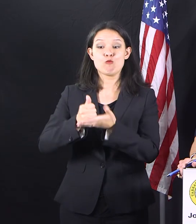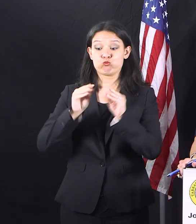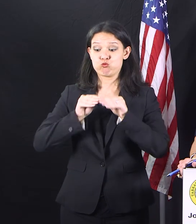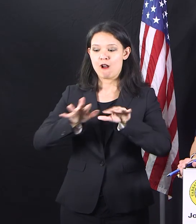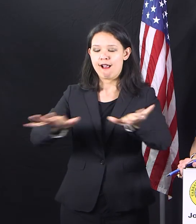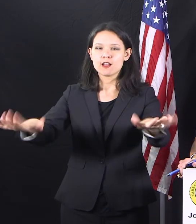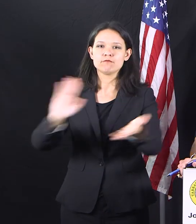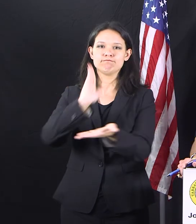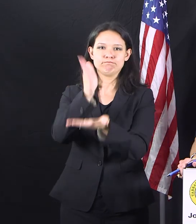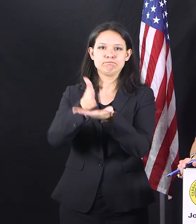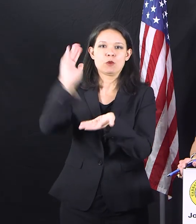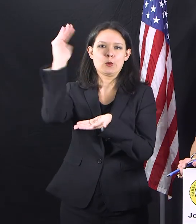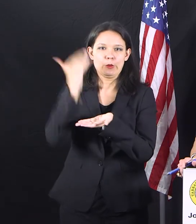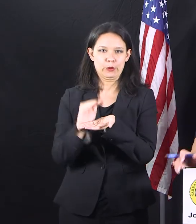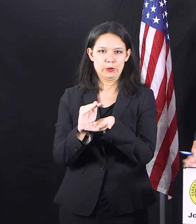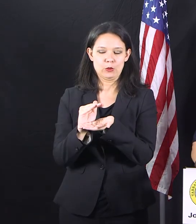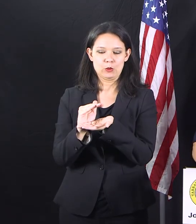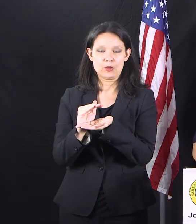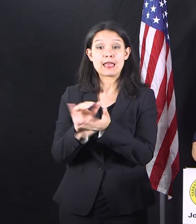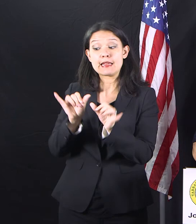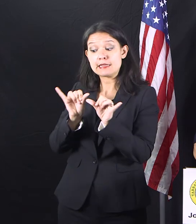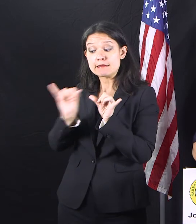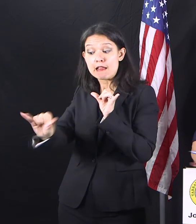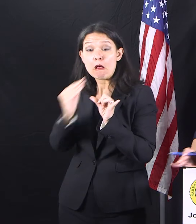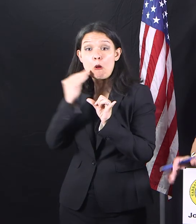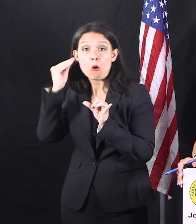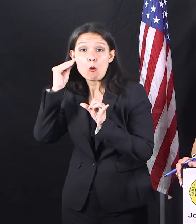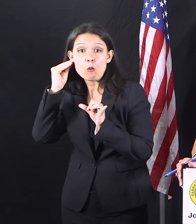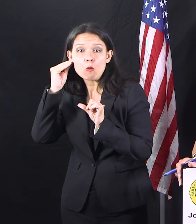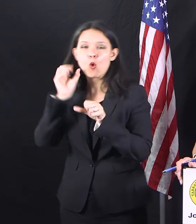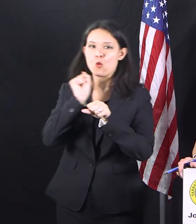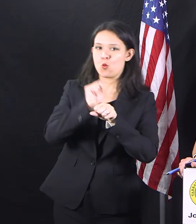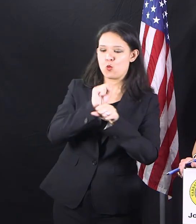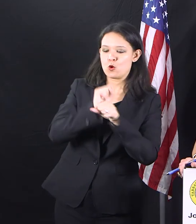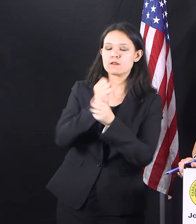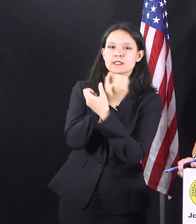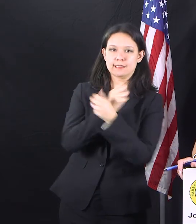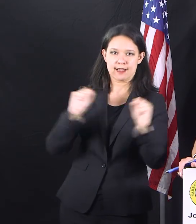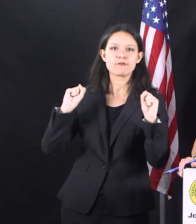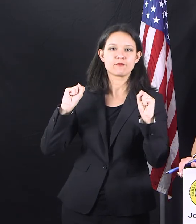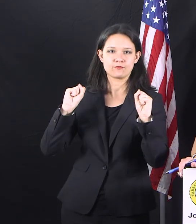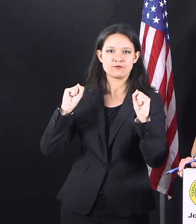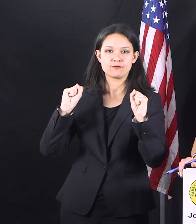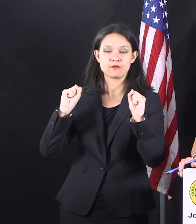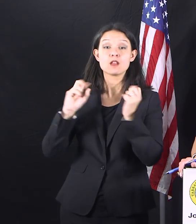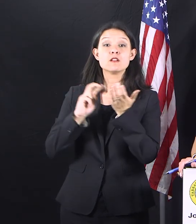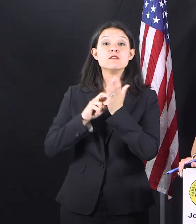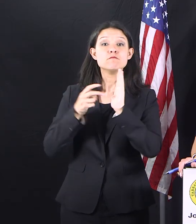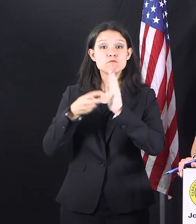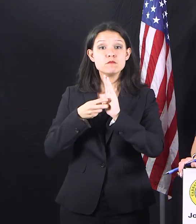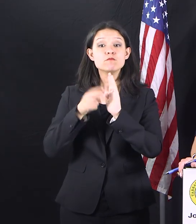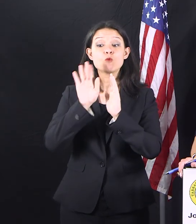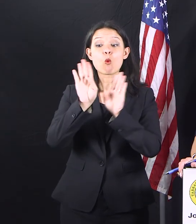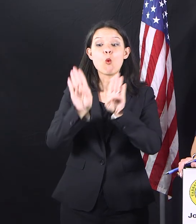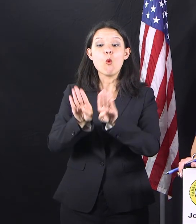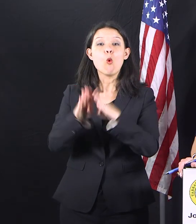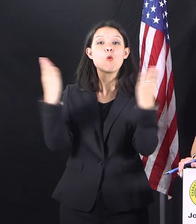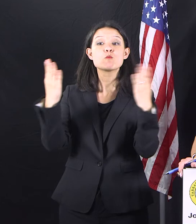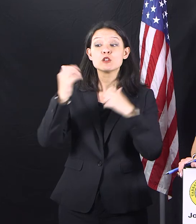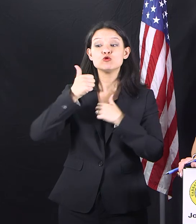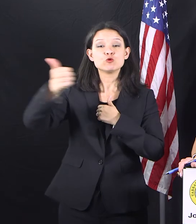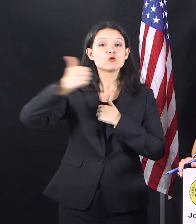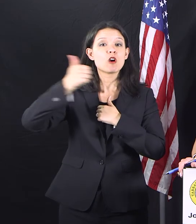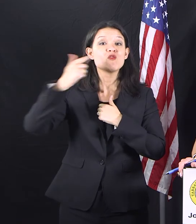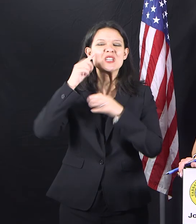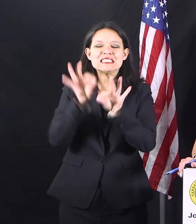spread. It's a stay home, work safe order. And that includes you're open to travel for essential jobs,